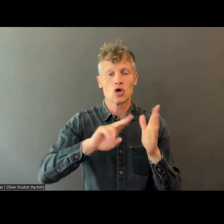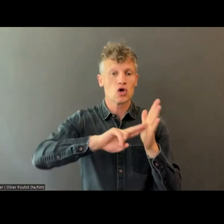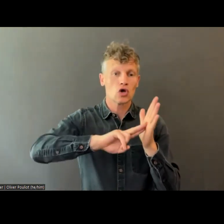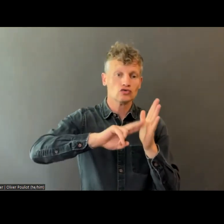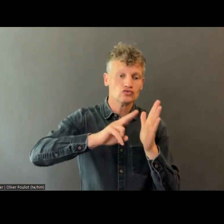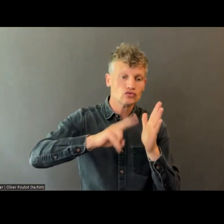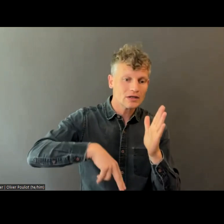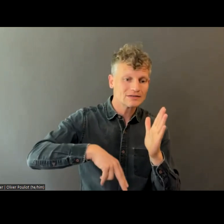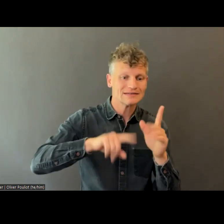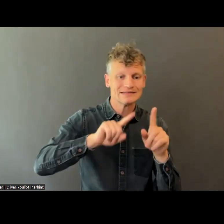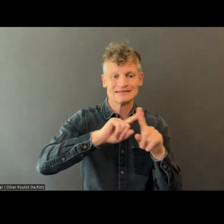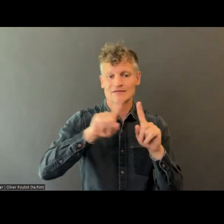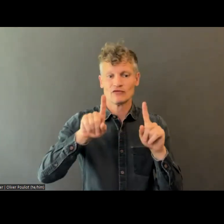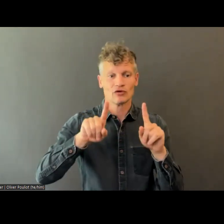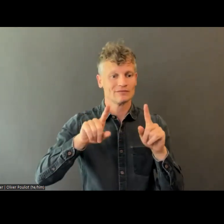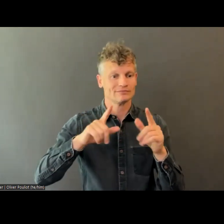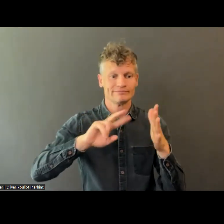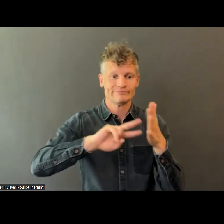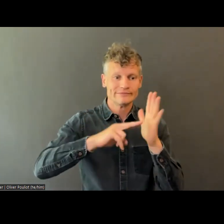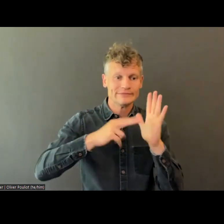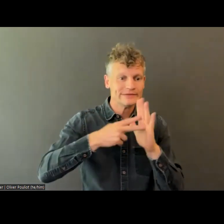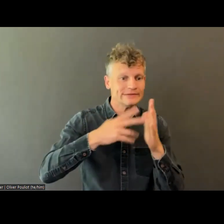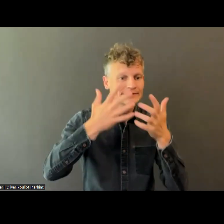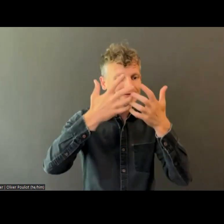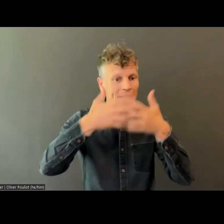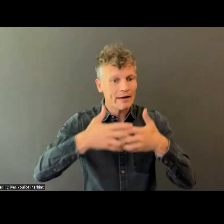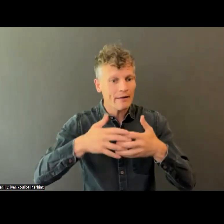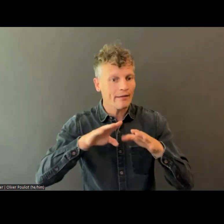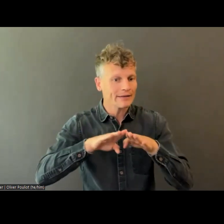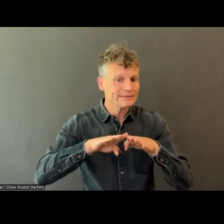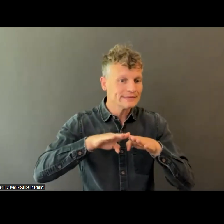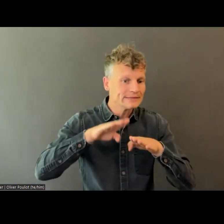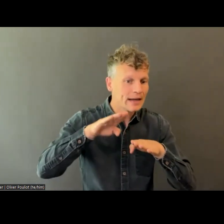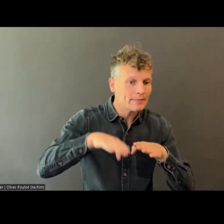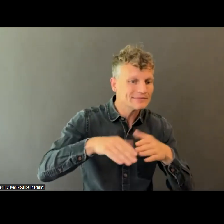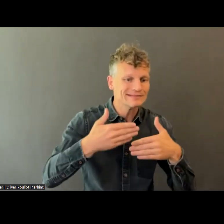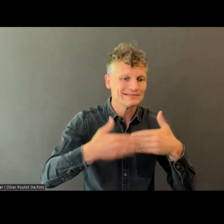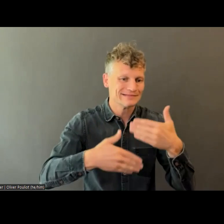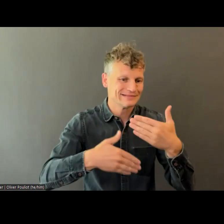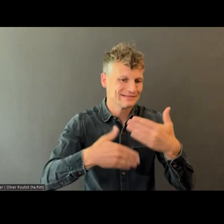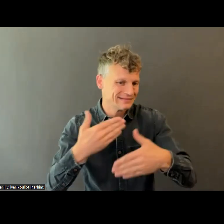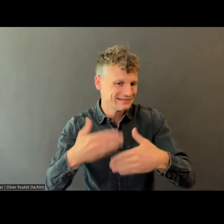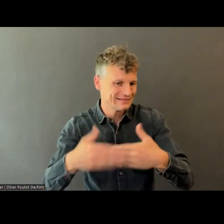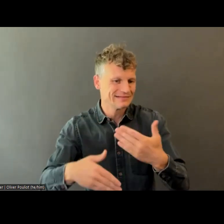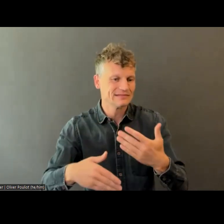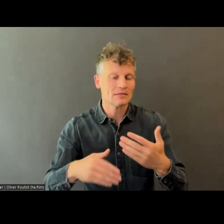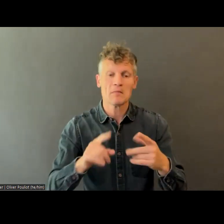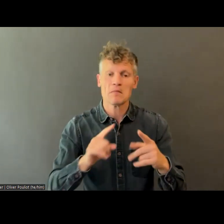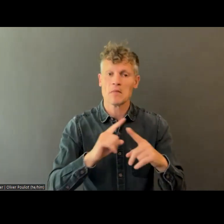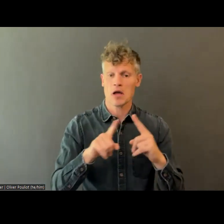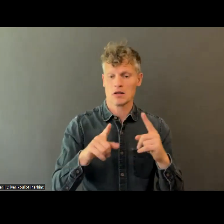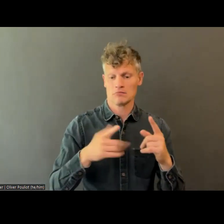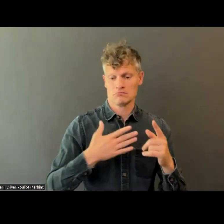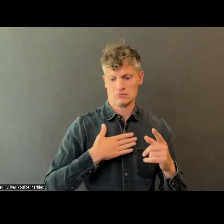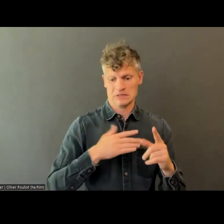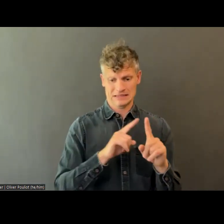met or not. So hopefully that gives you a flavor of what procurement organizations do. We work with